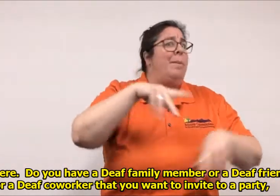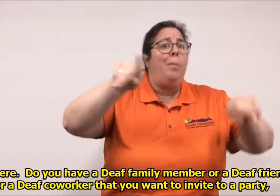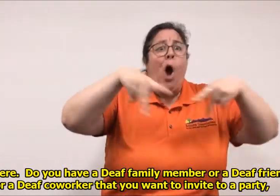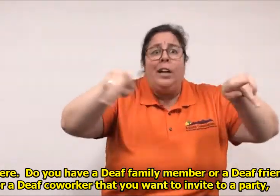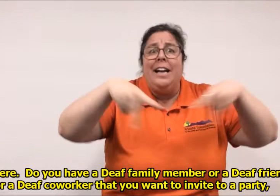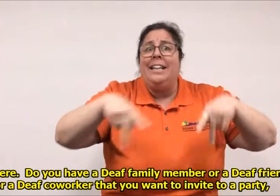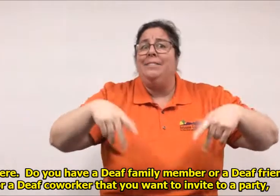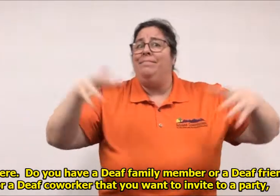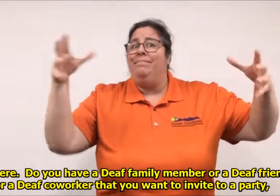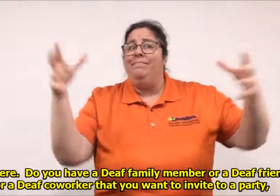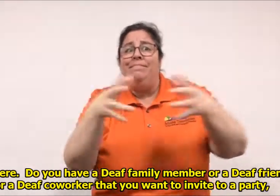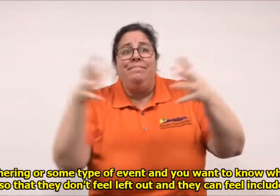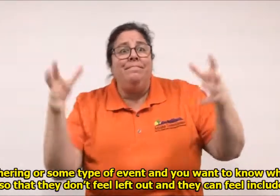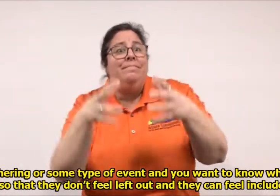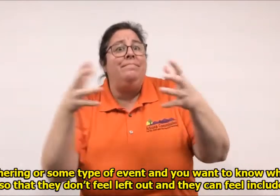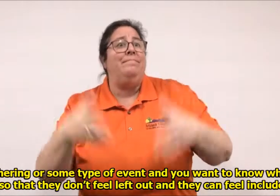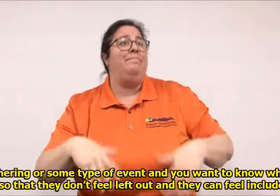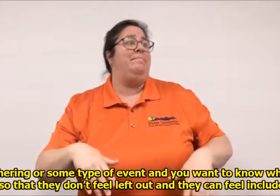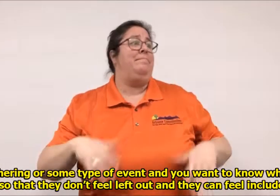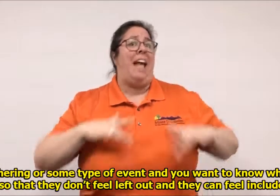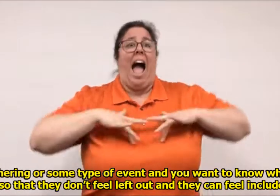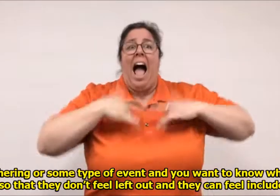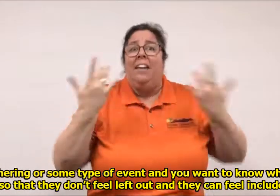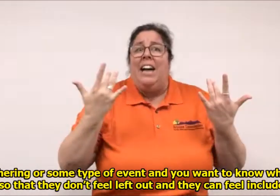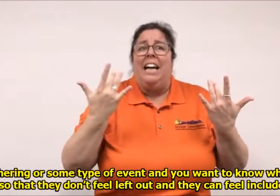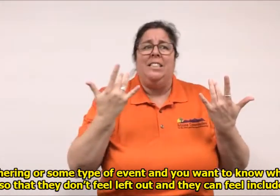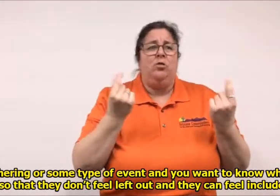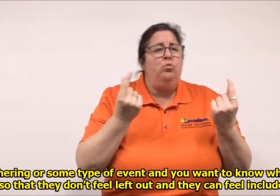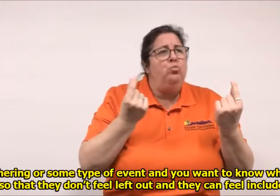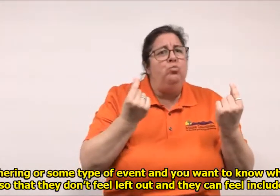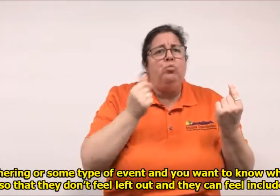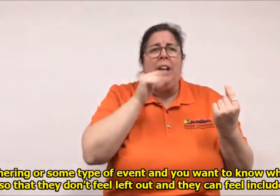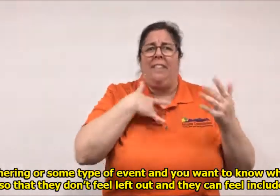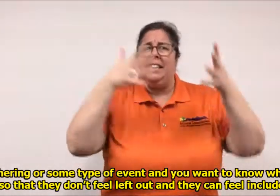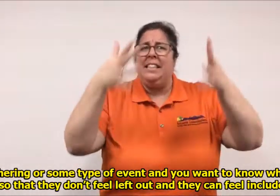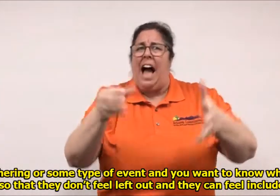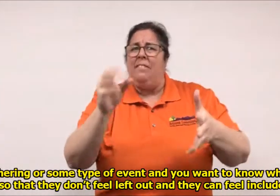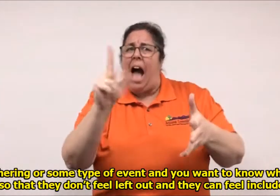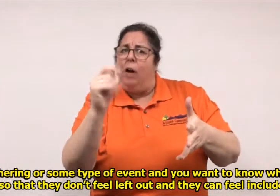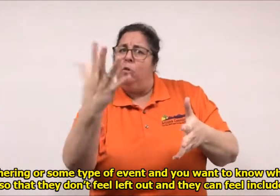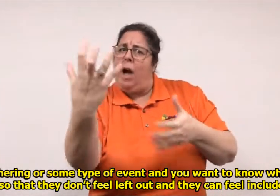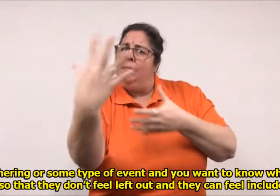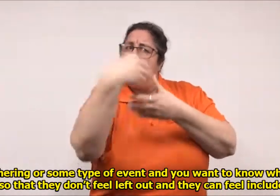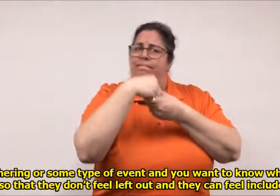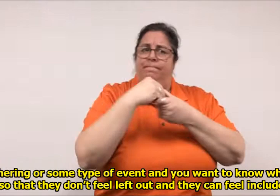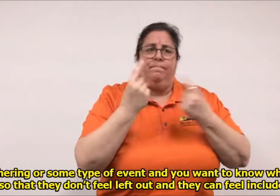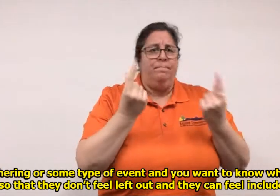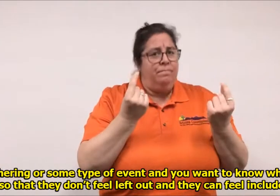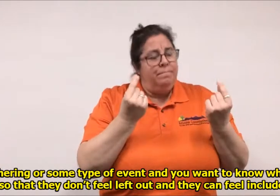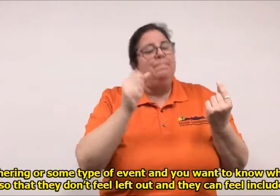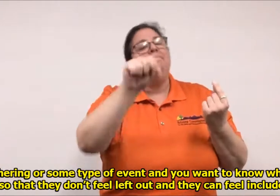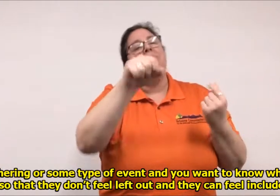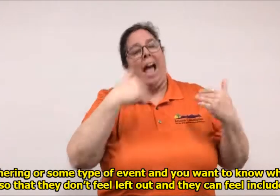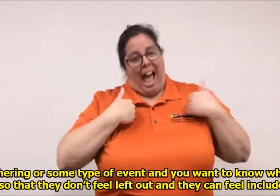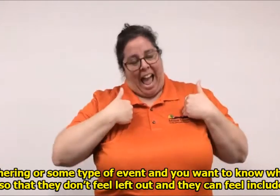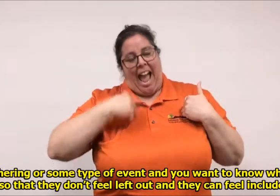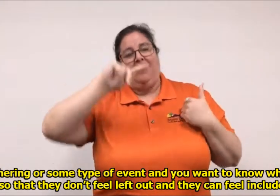invite to a party, a gathering, or some type of event? And you want to know what to do so that they don't feel left out and they can